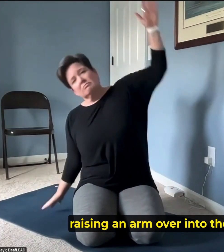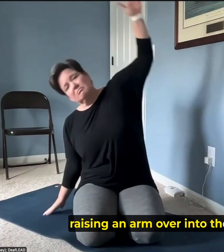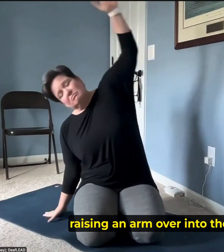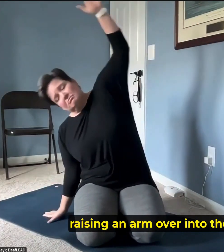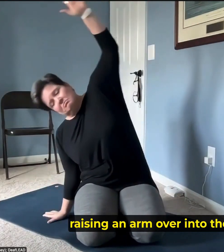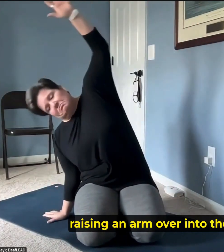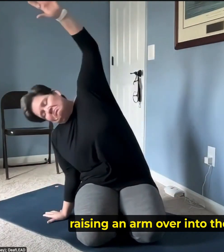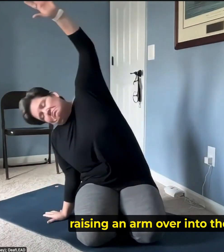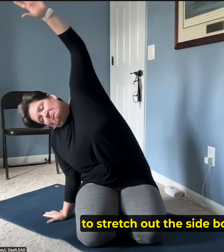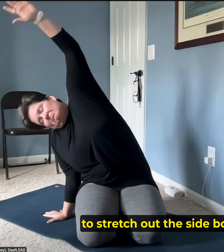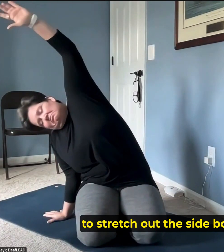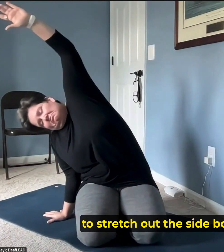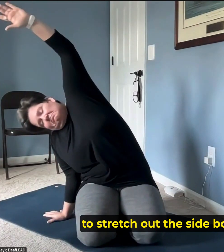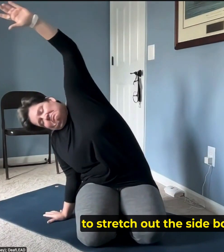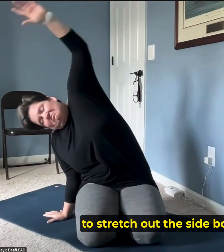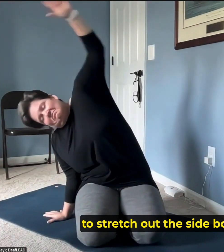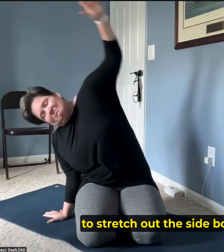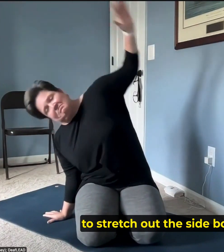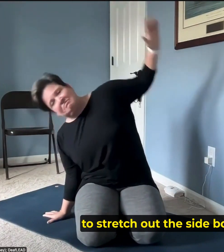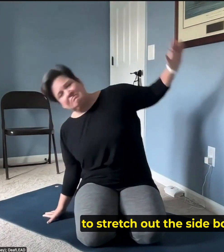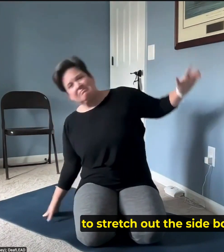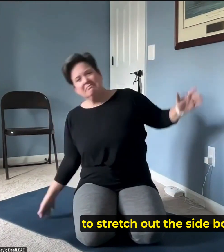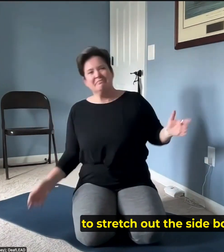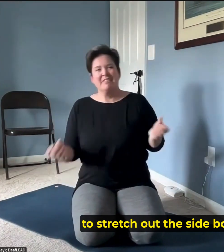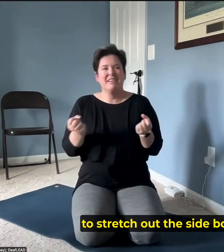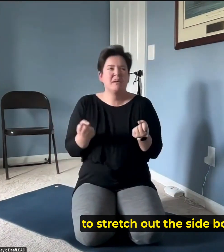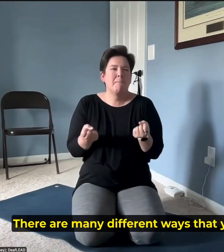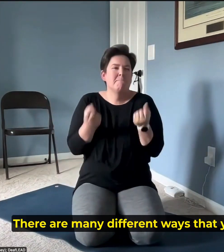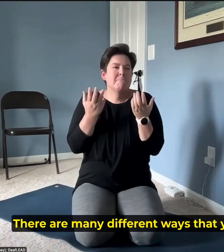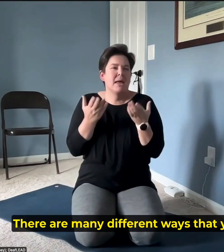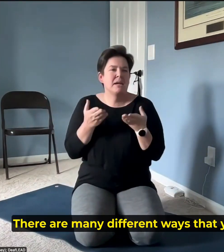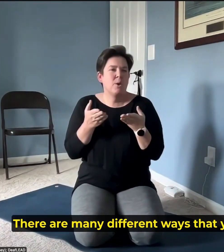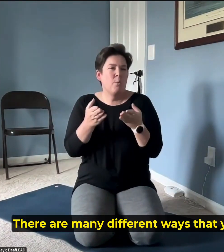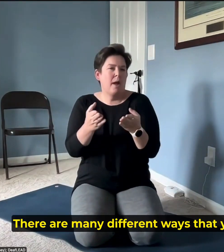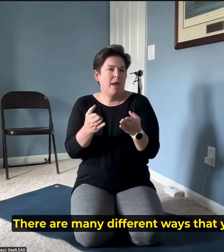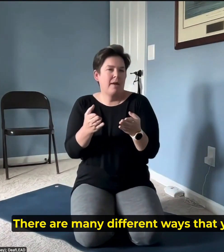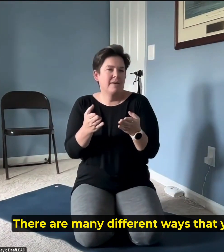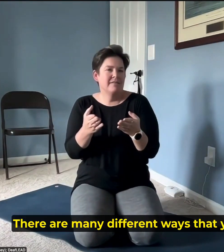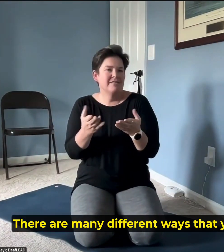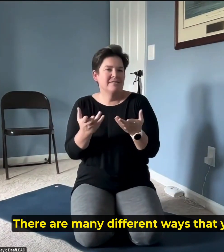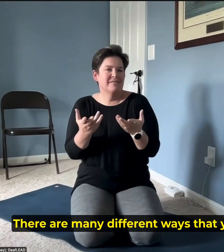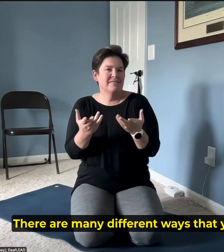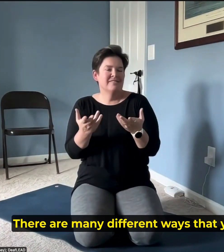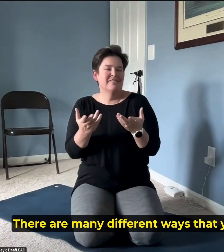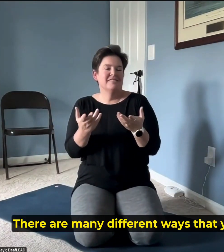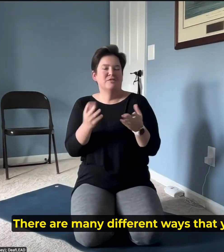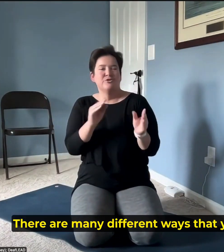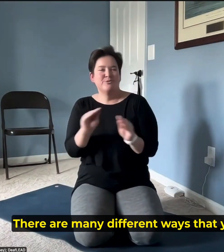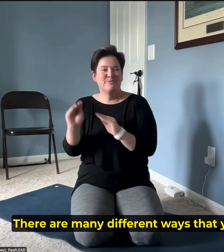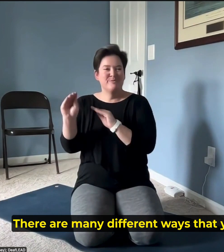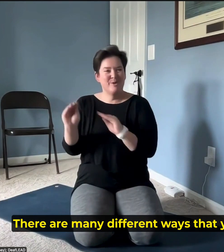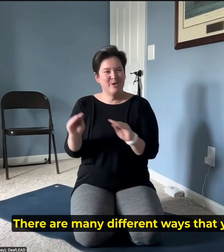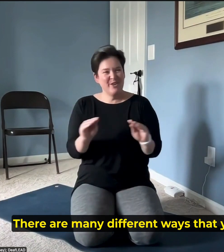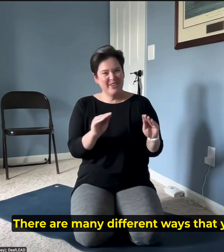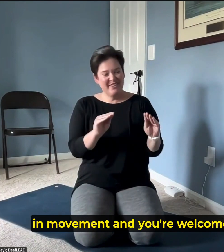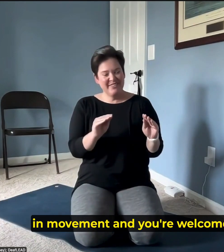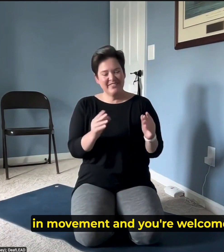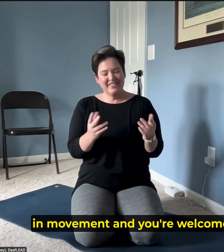over and to the side to stretch out the side body. There are many different ways that you can engage in